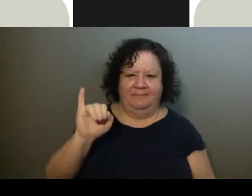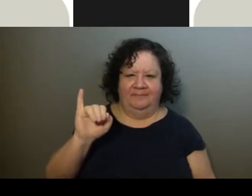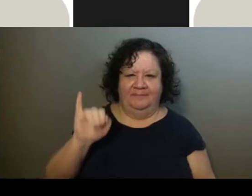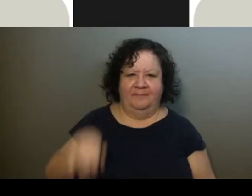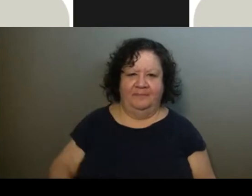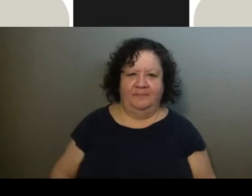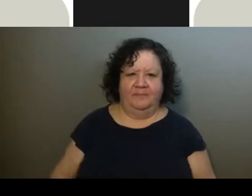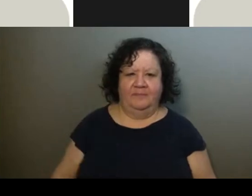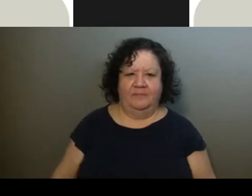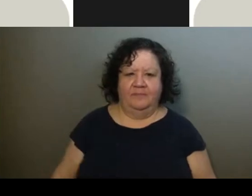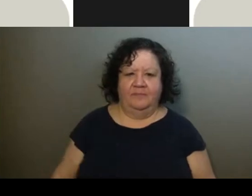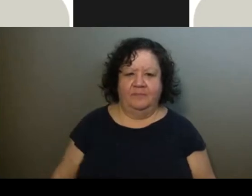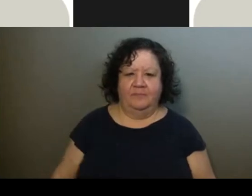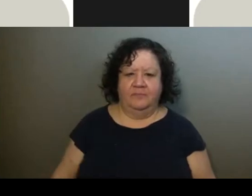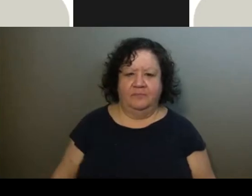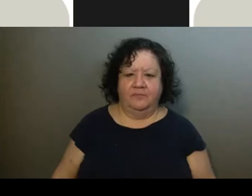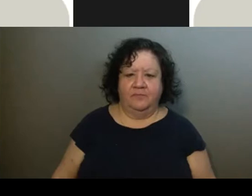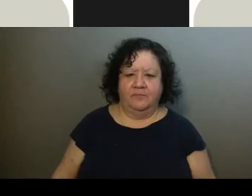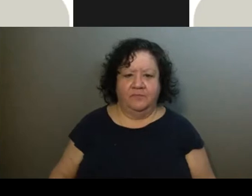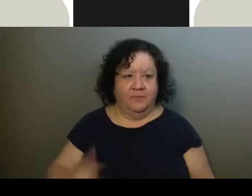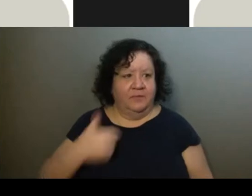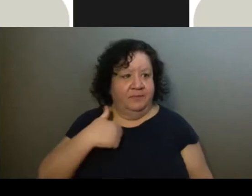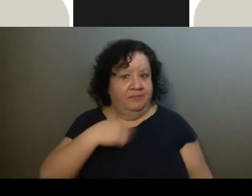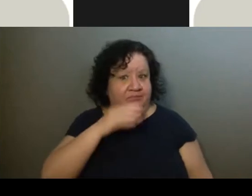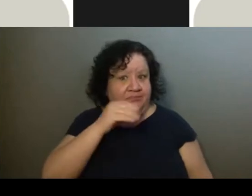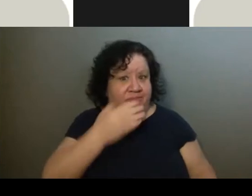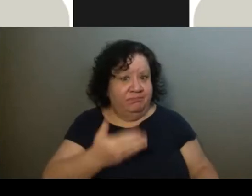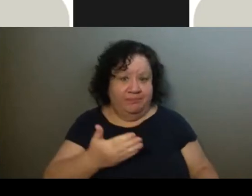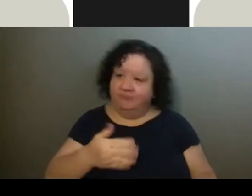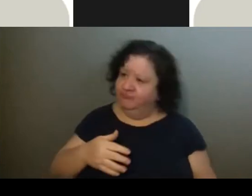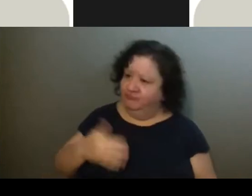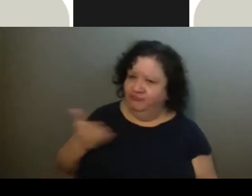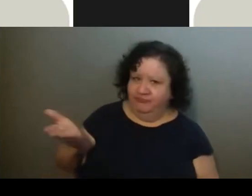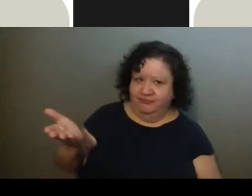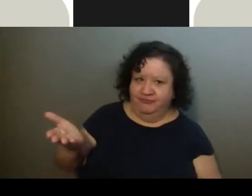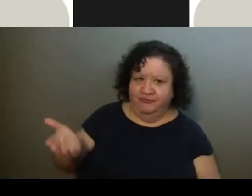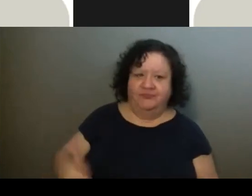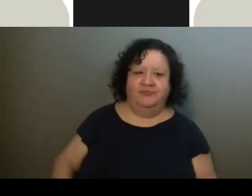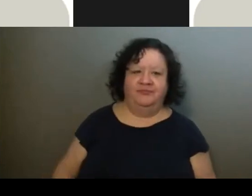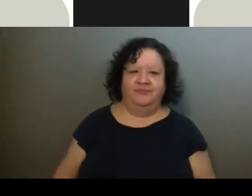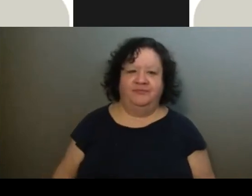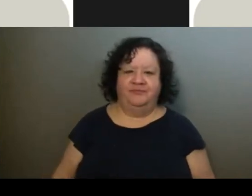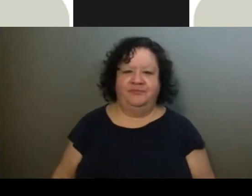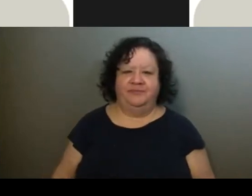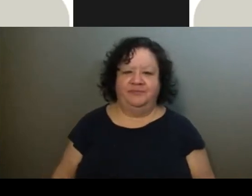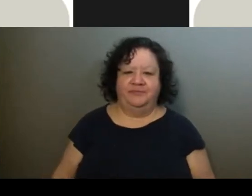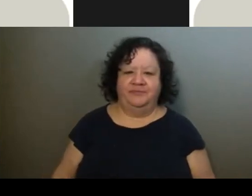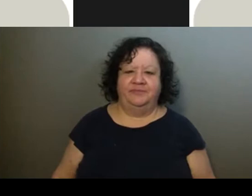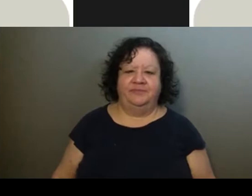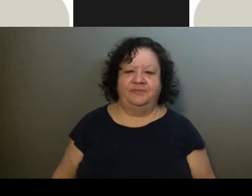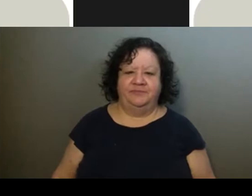May I talk? Yes, please go ahead, please. Welcome. Okay, so I was thinking